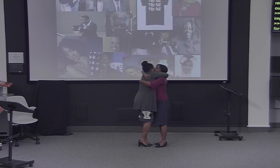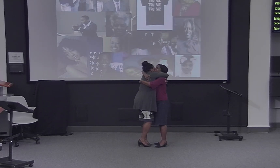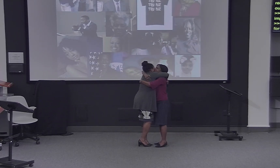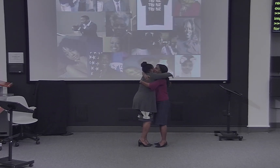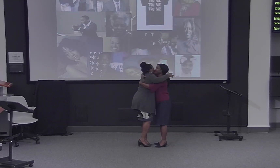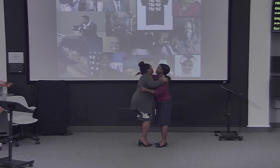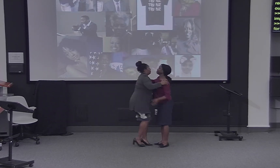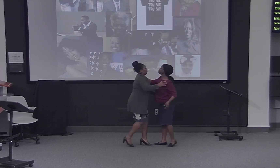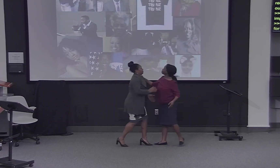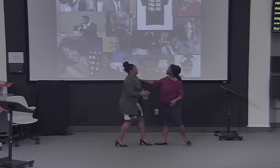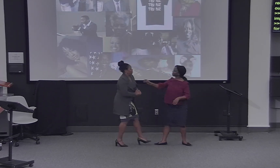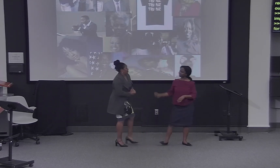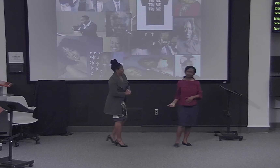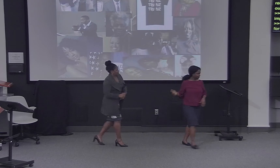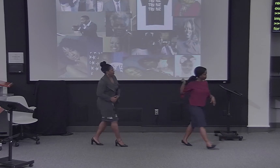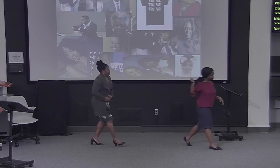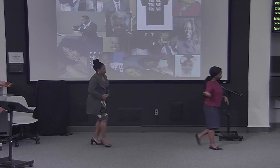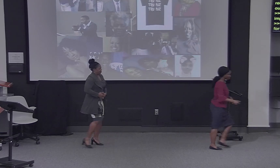over the 25 years.